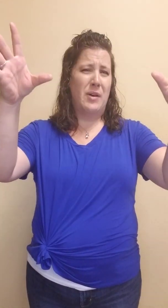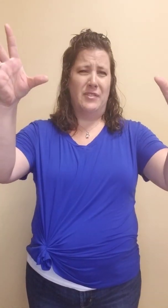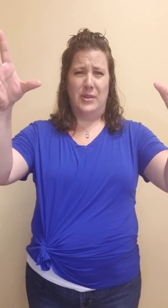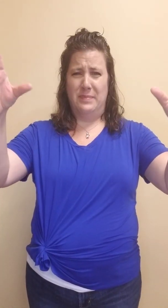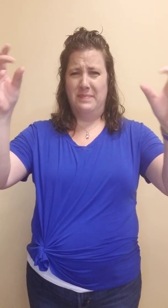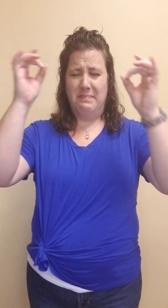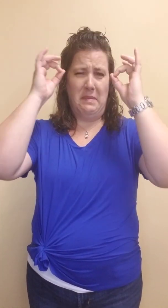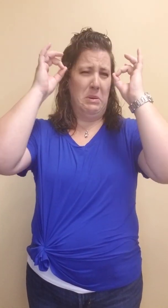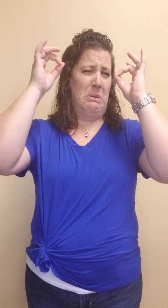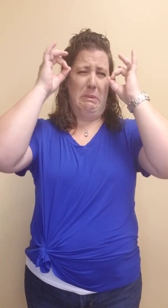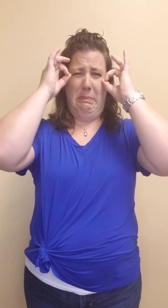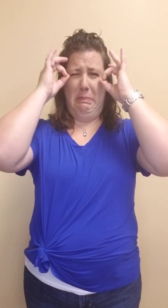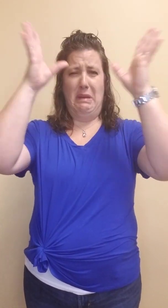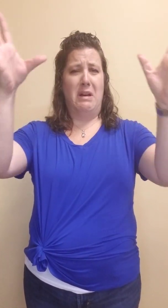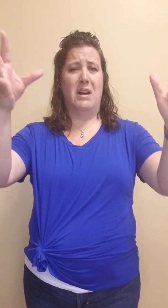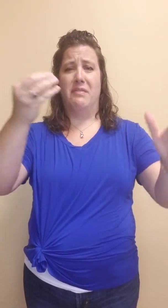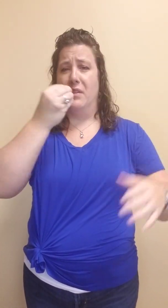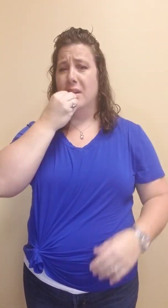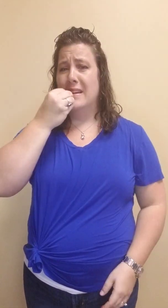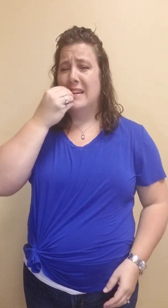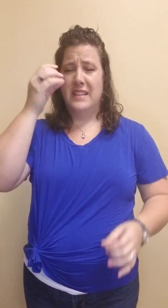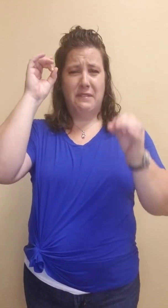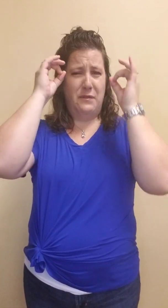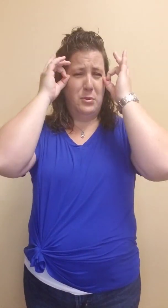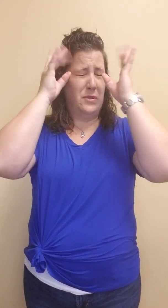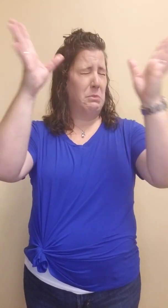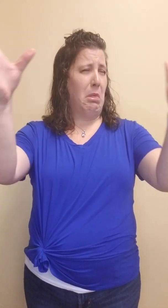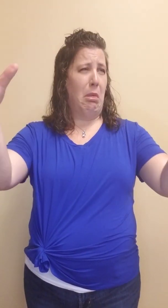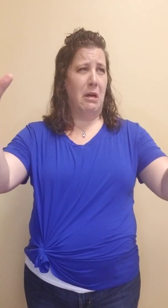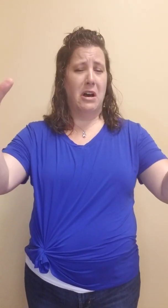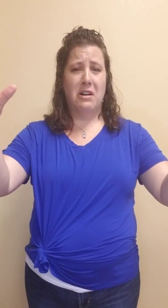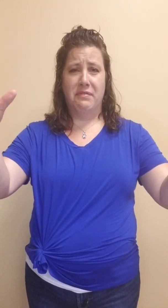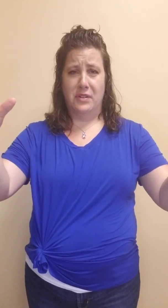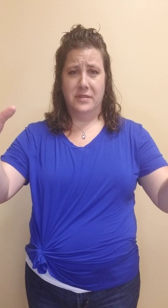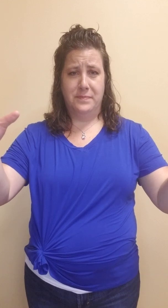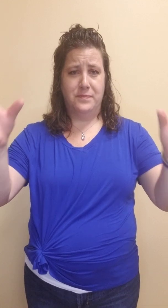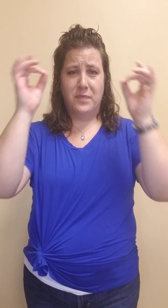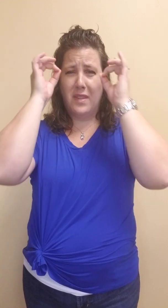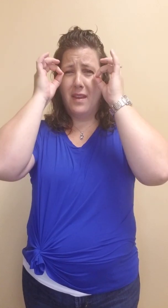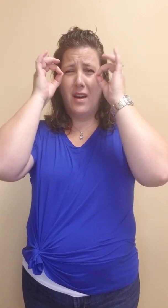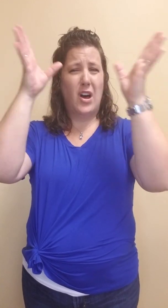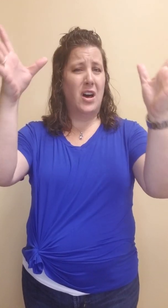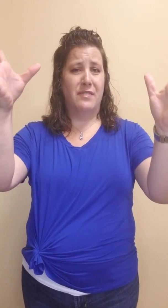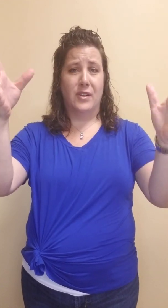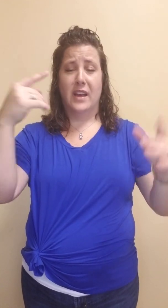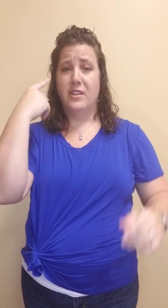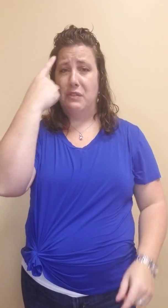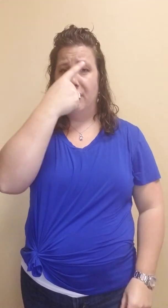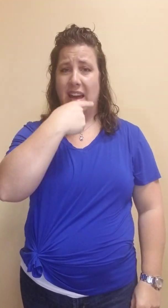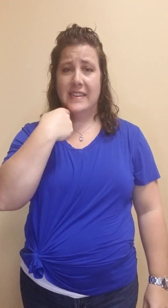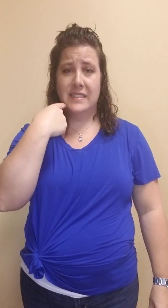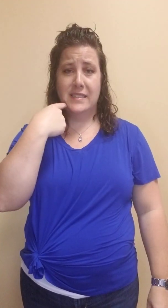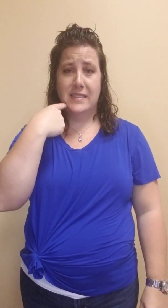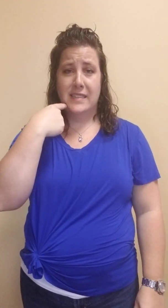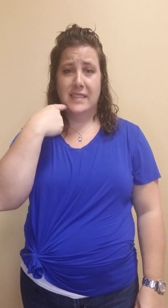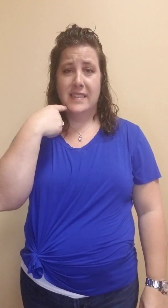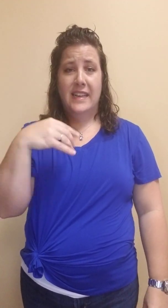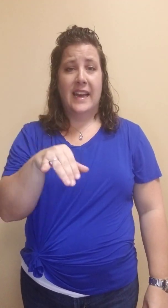Awful. Oh, awful. That food was awful. Awful. And your face has